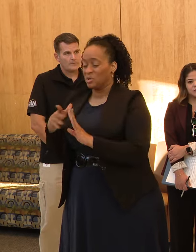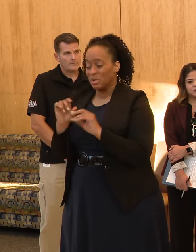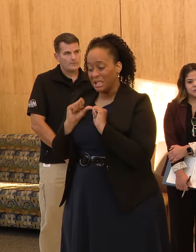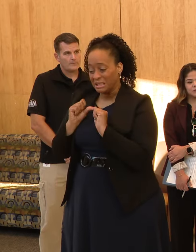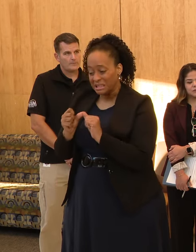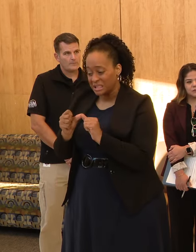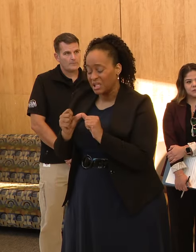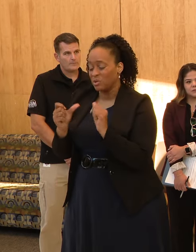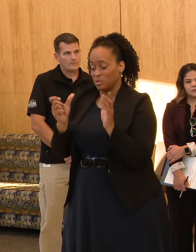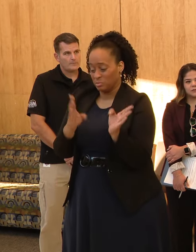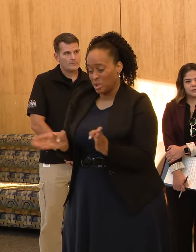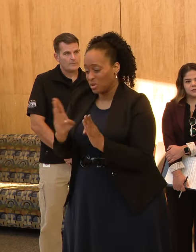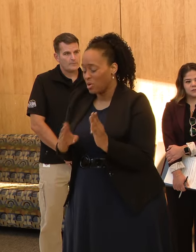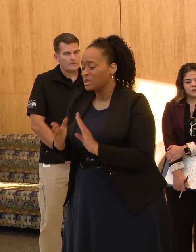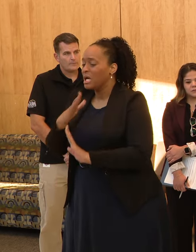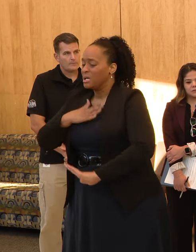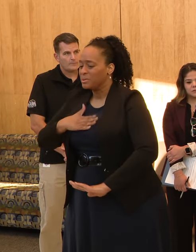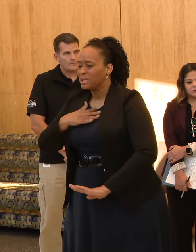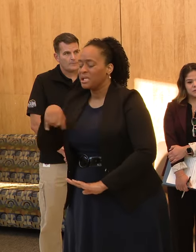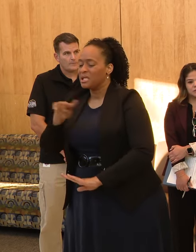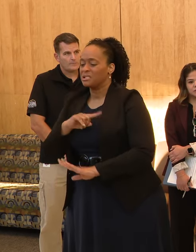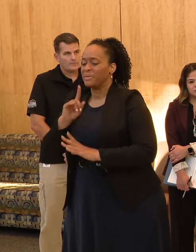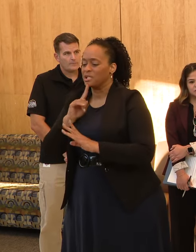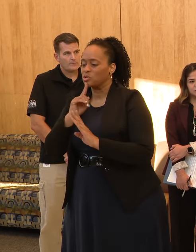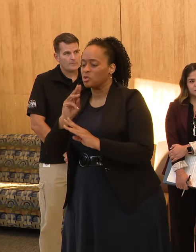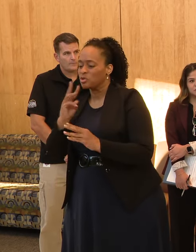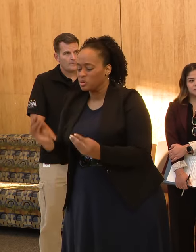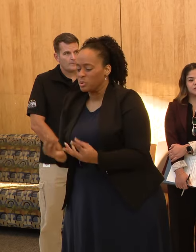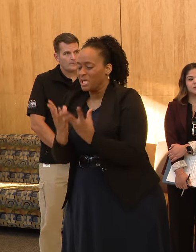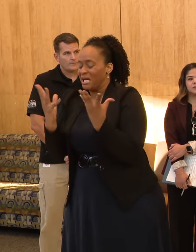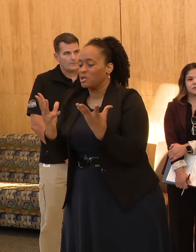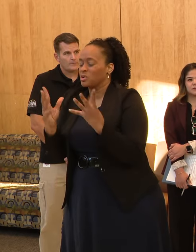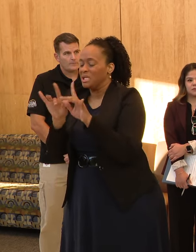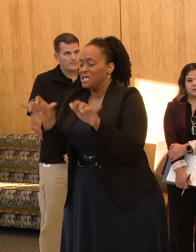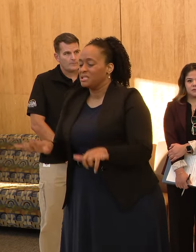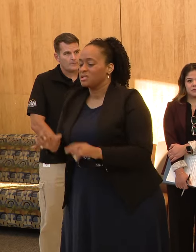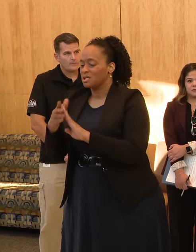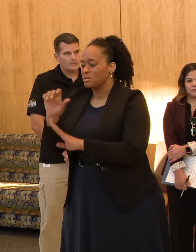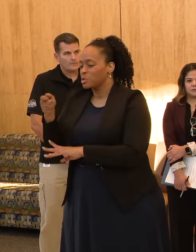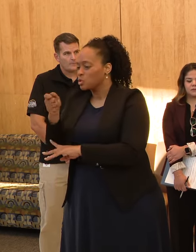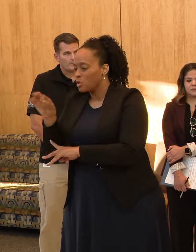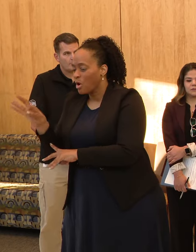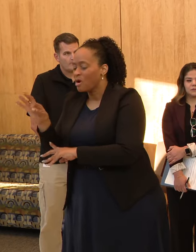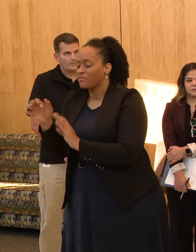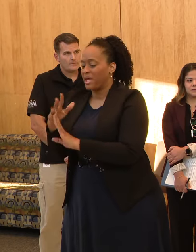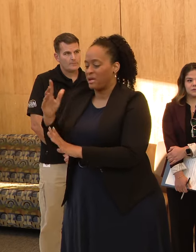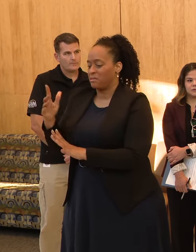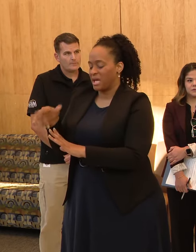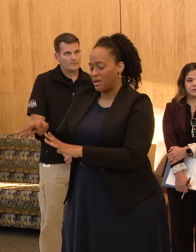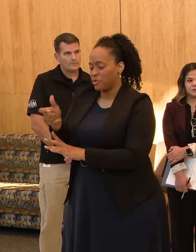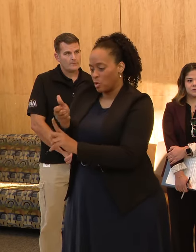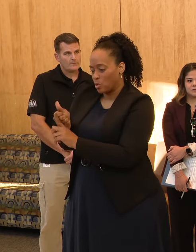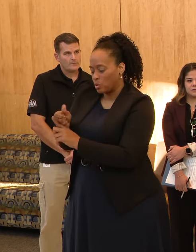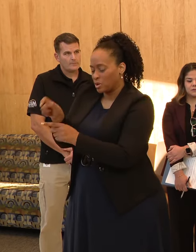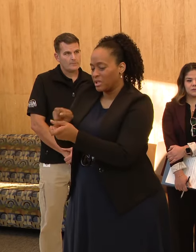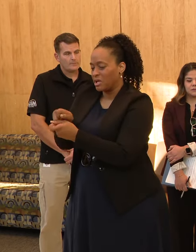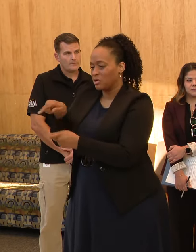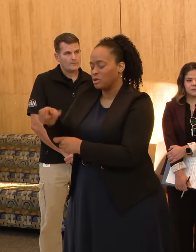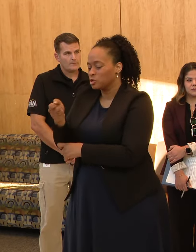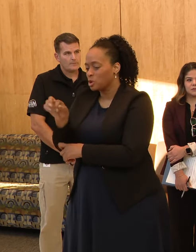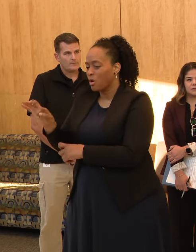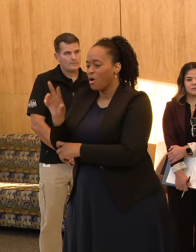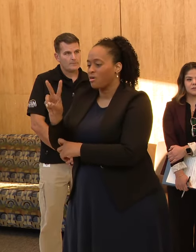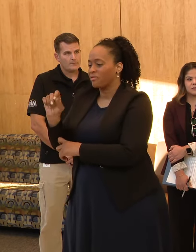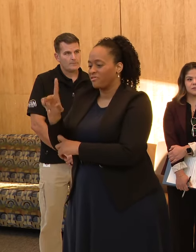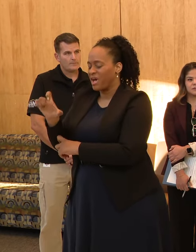some precautionary measures. Make sure your sprinkler systems are shut off. Most sprinkler systems have their own dedicated shutoff valve. Make